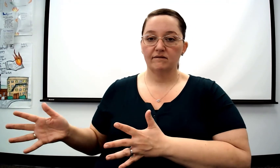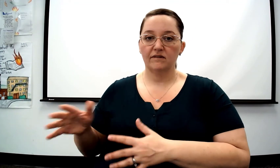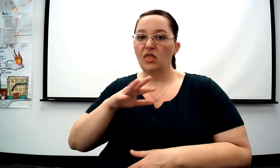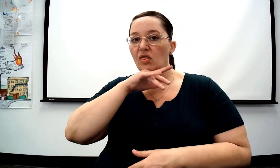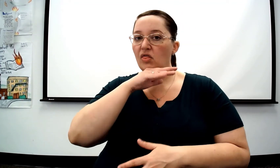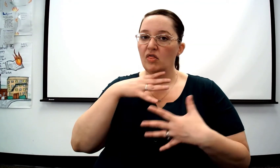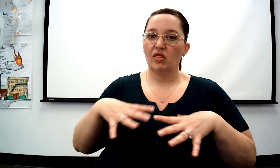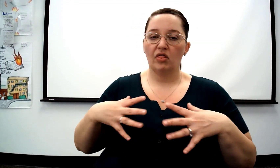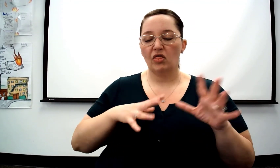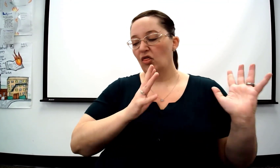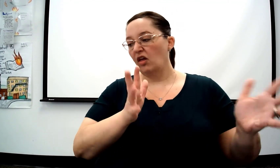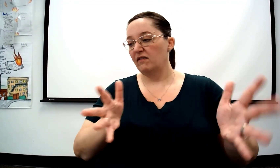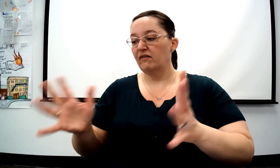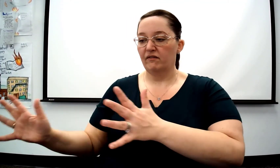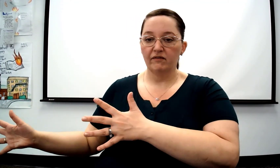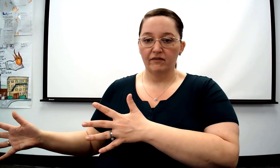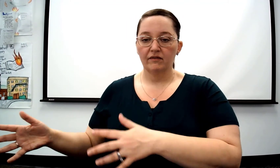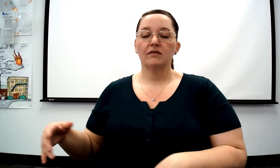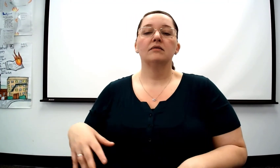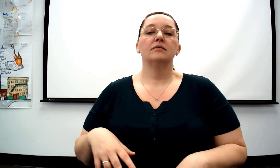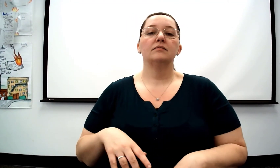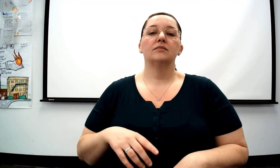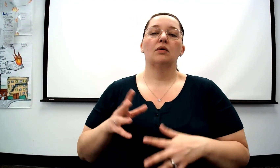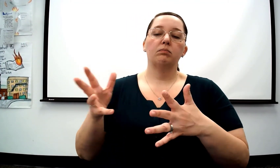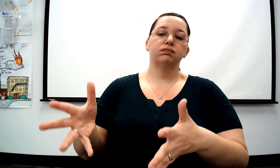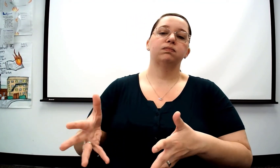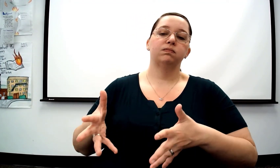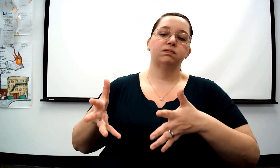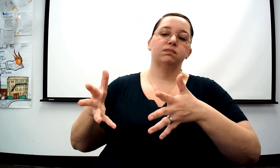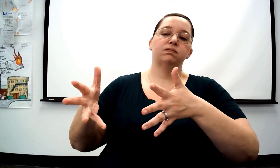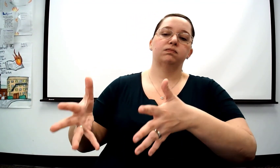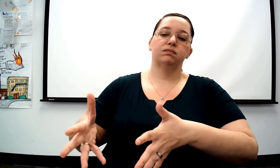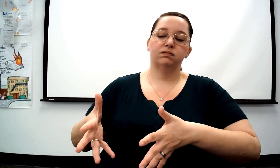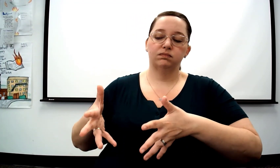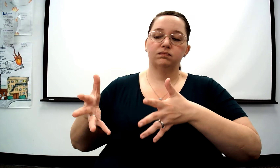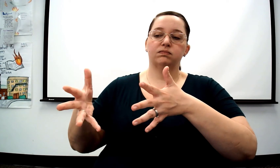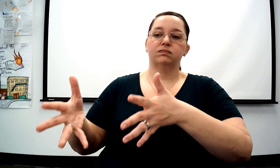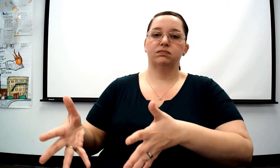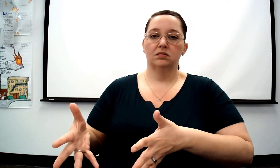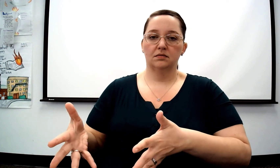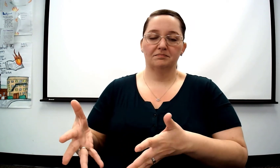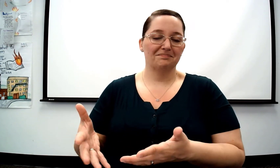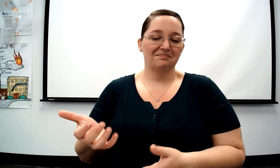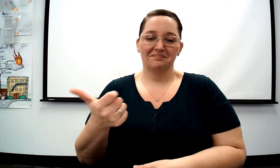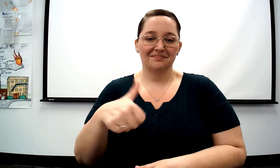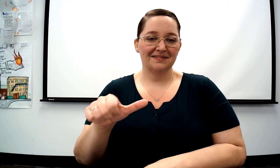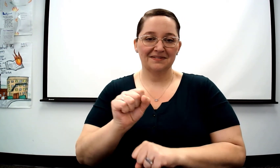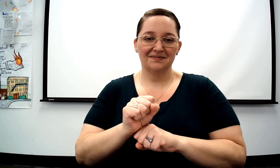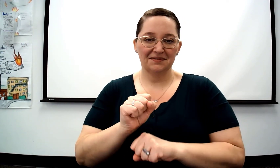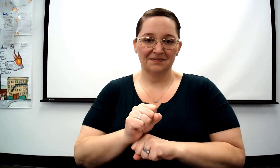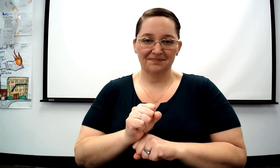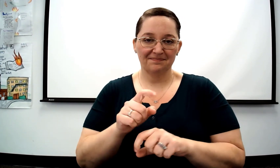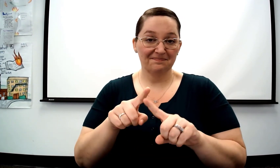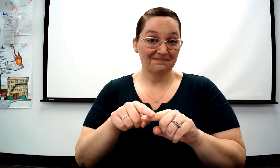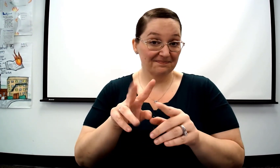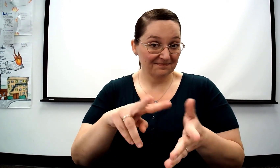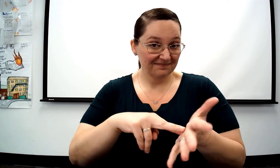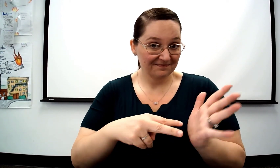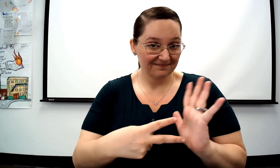Or he left all of his dirty clothes all over the place. Or my coffee was sitting there for a long time. All of these